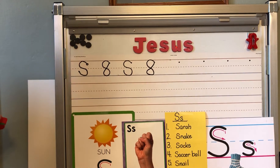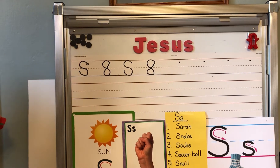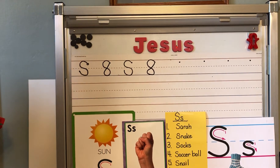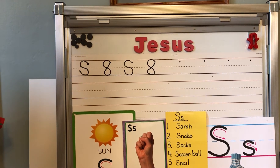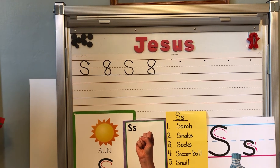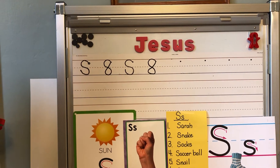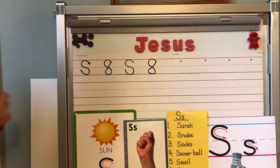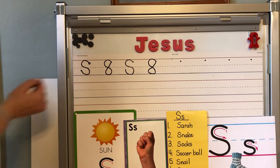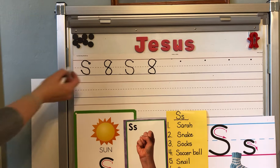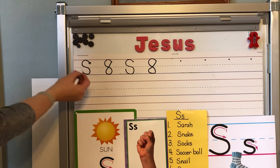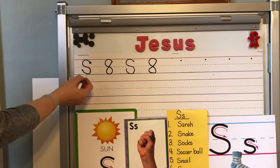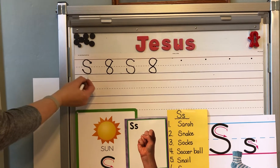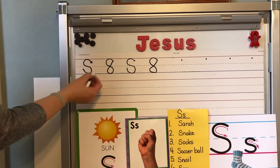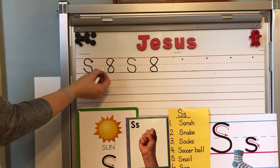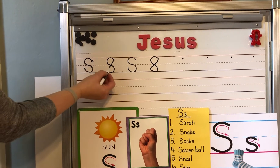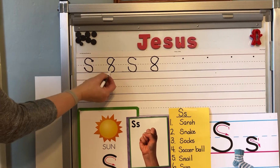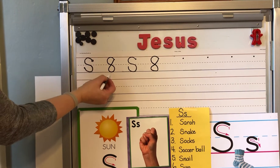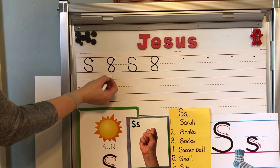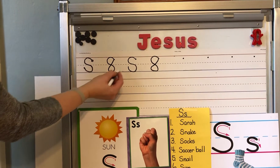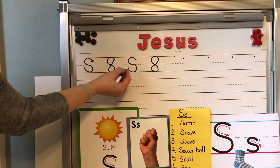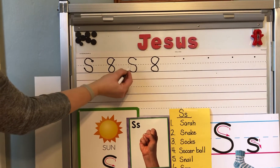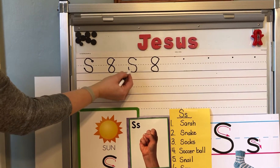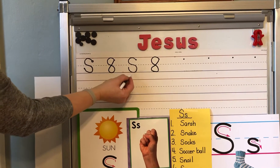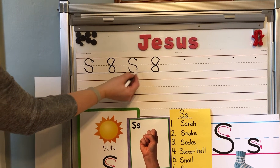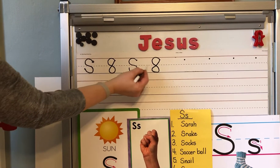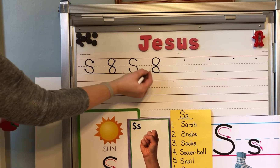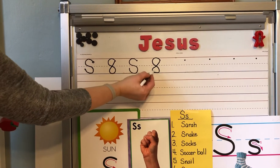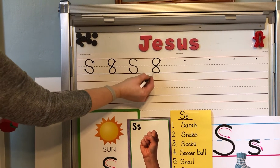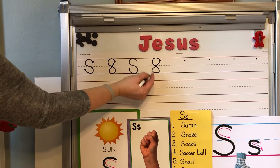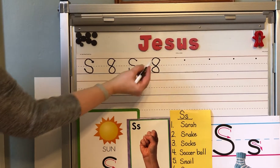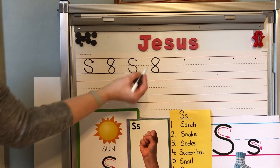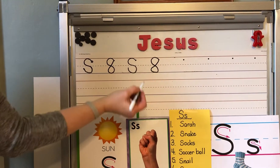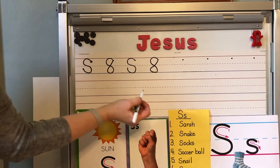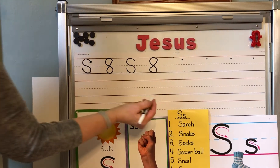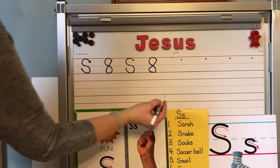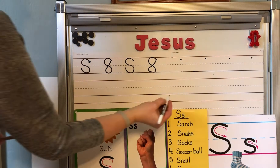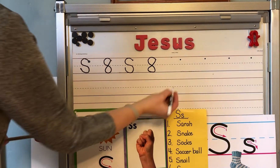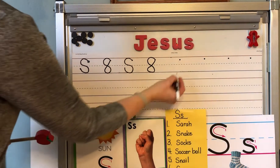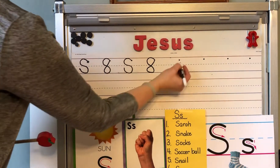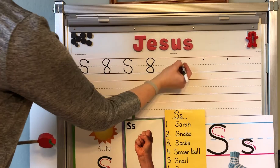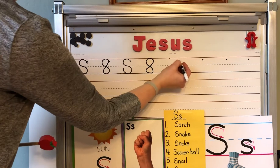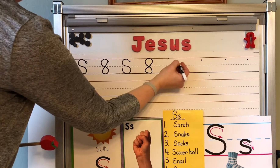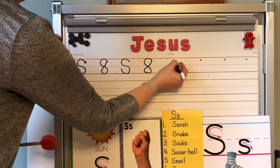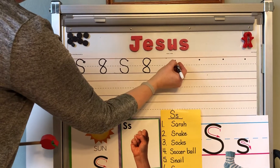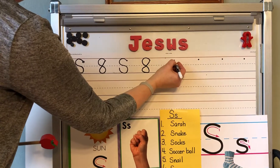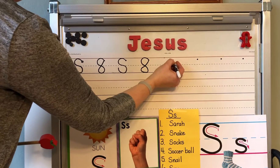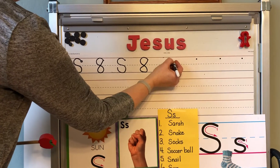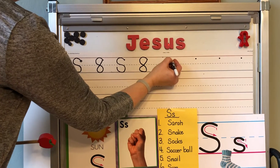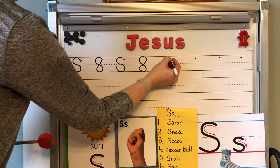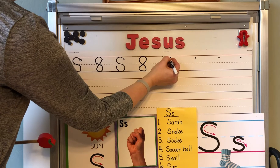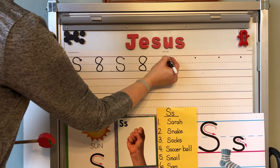8. S, 8, S, 8. What comes next?